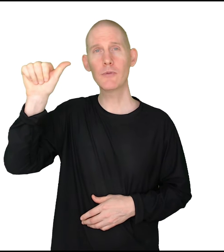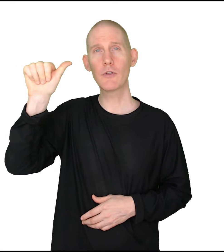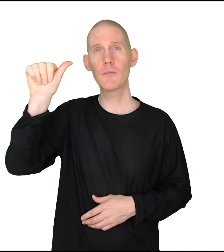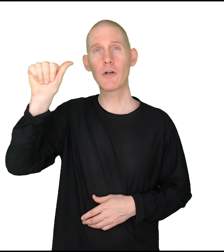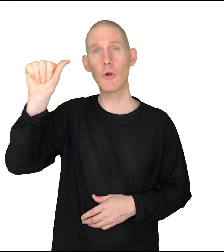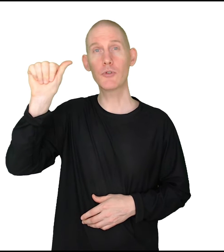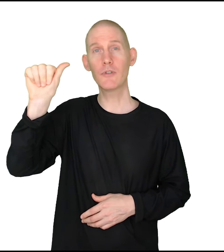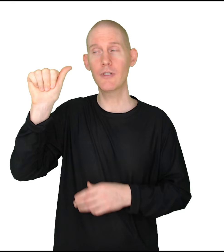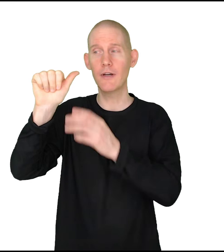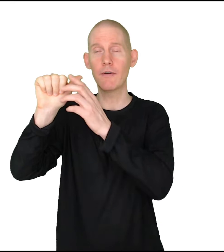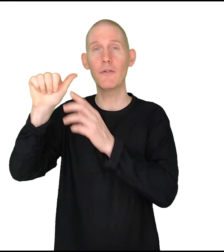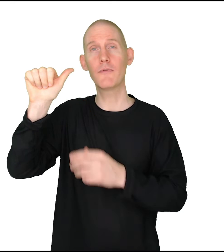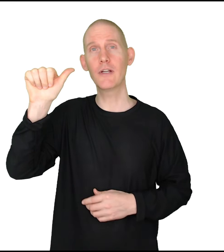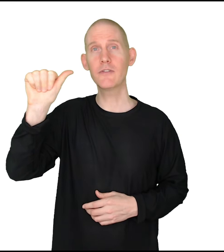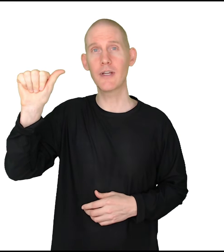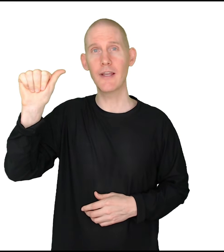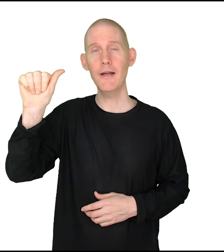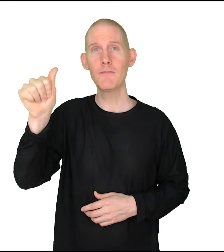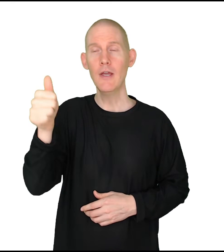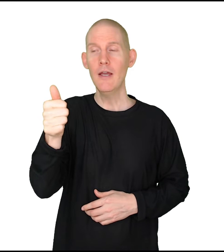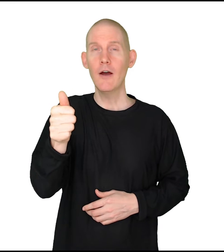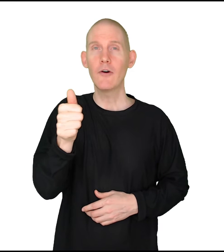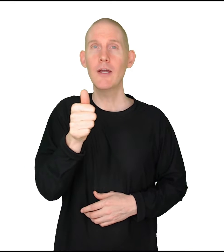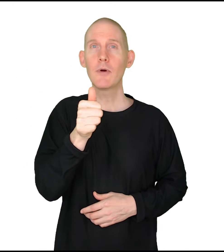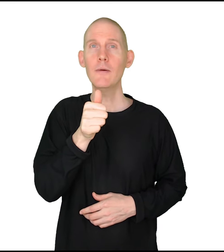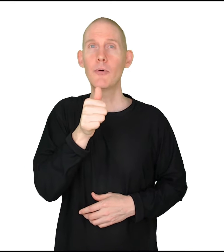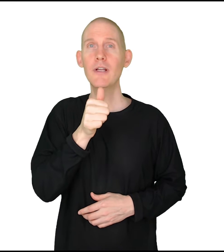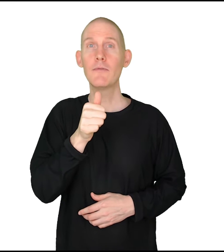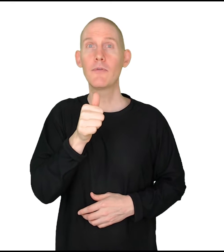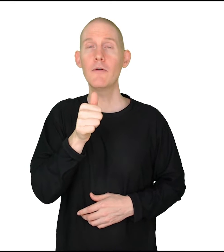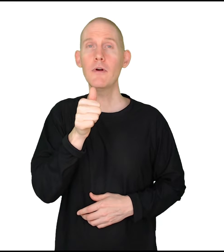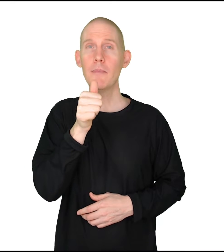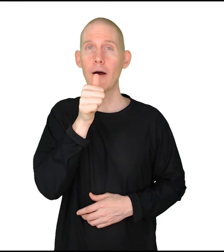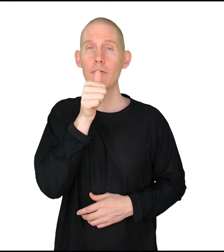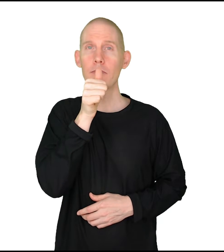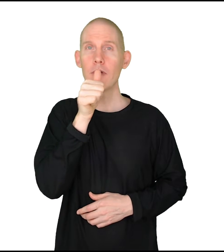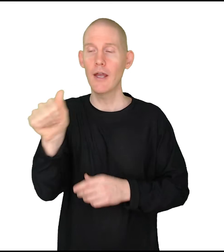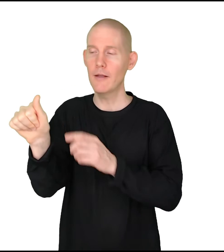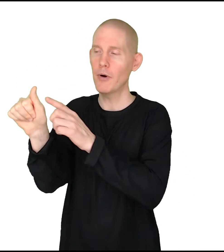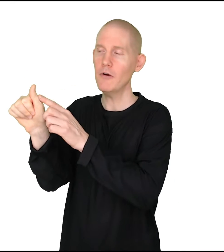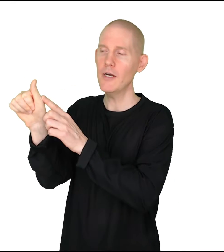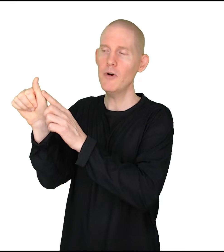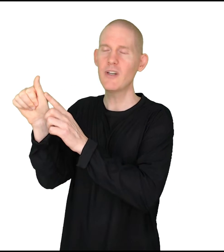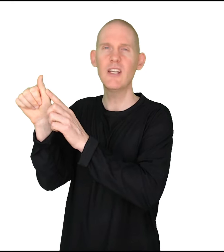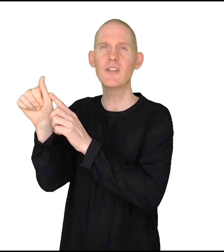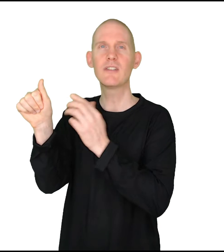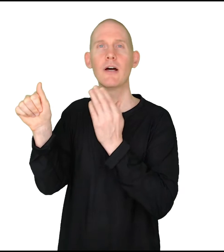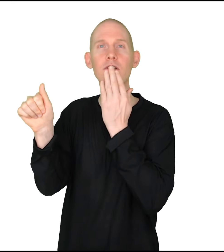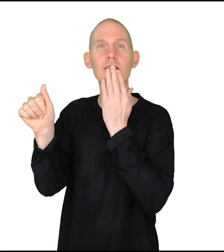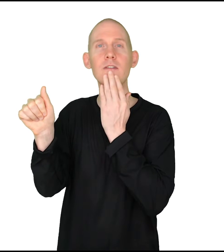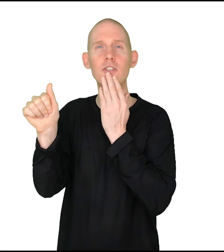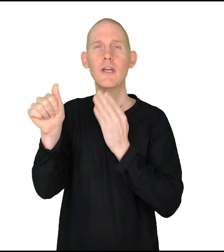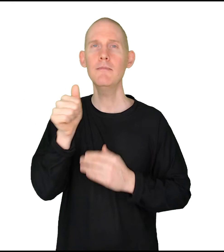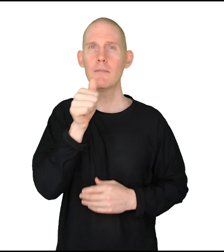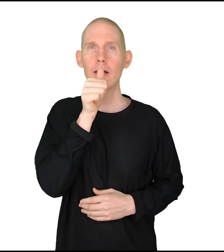towards them, all right? Now just drop it down. Must. Must. From the side,